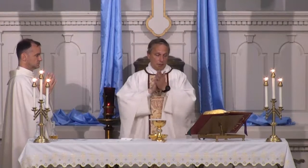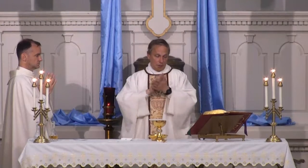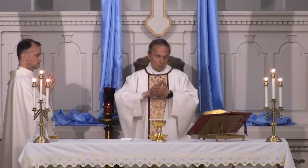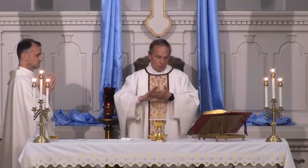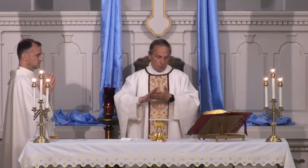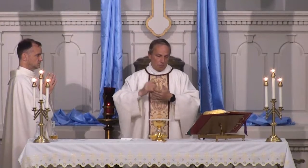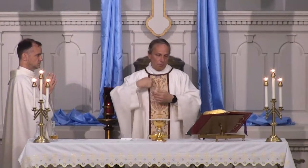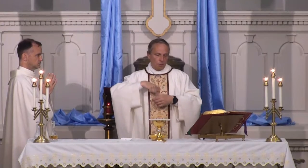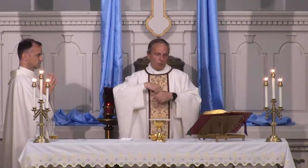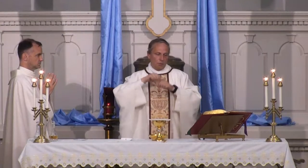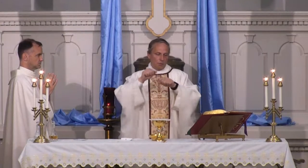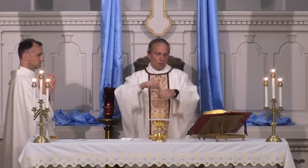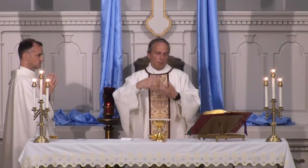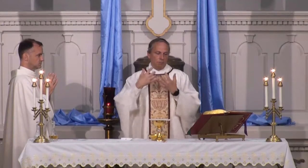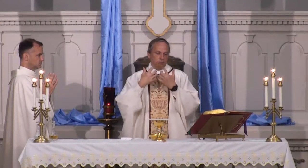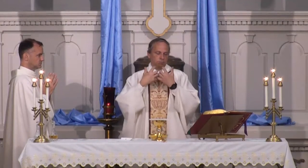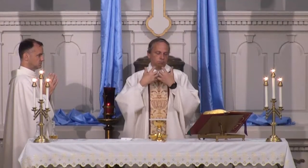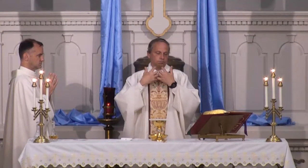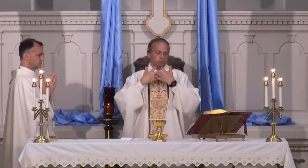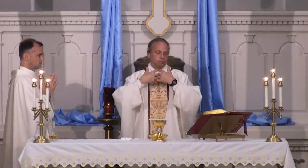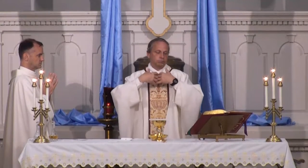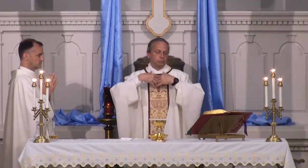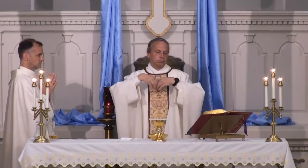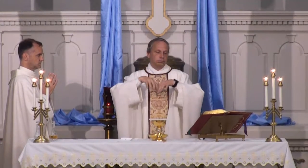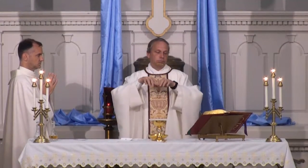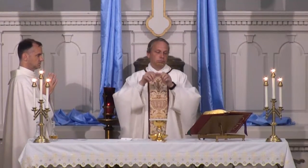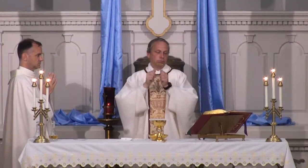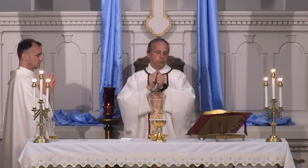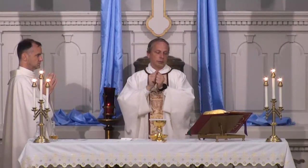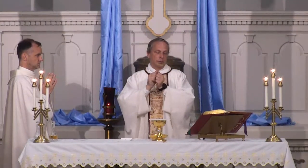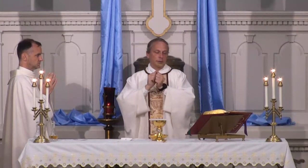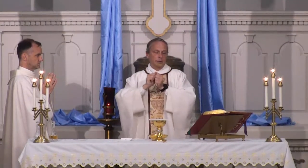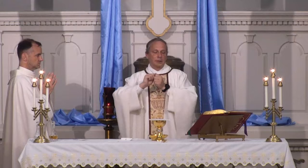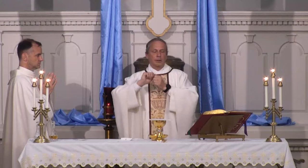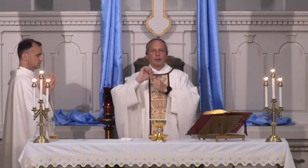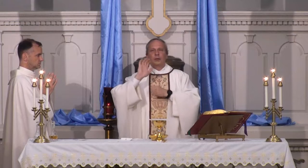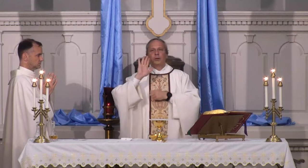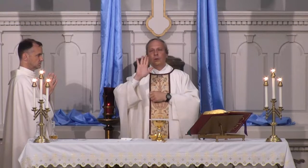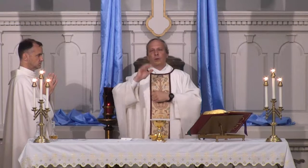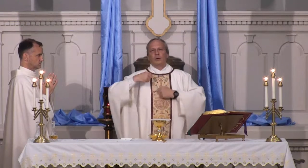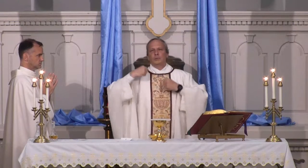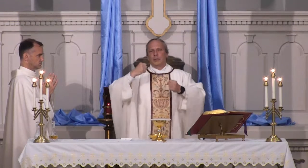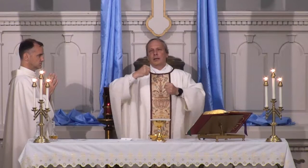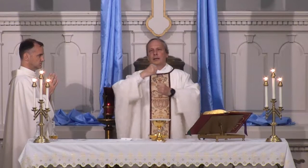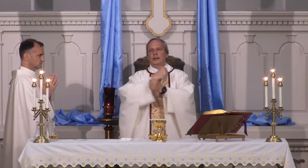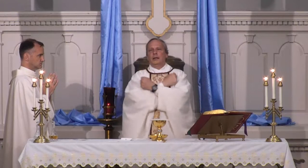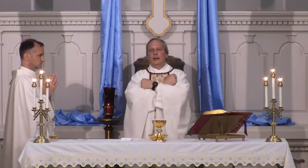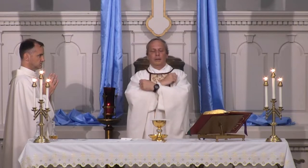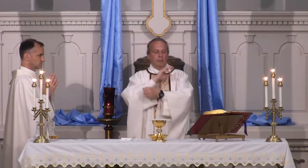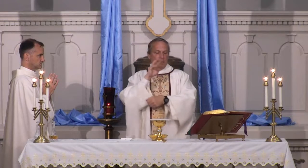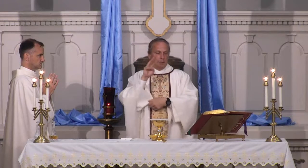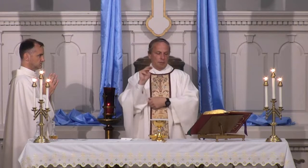we may be conformed to the mysteries of your mighty love.